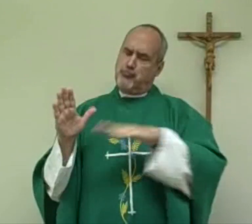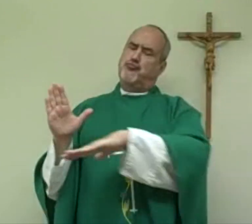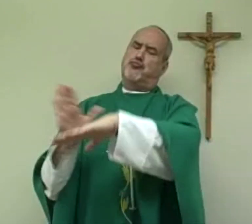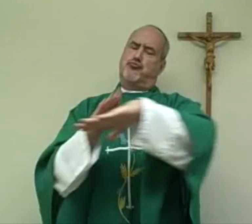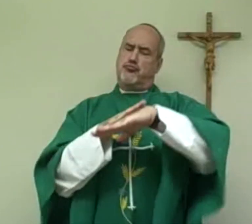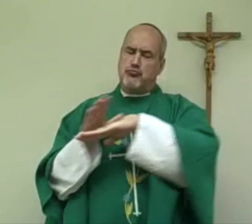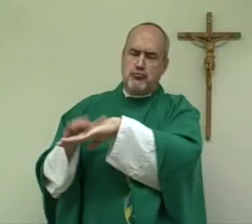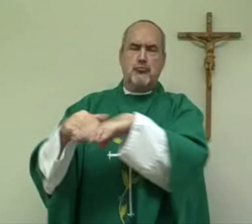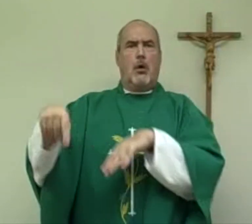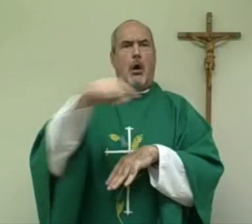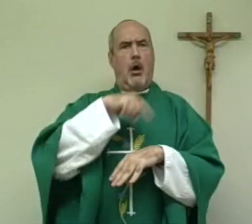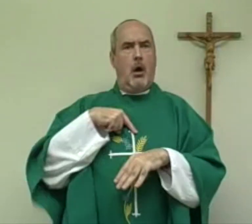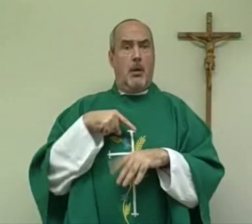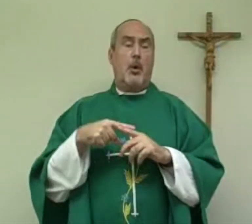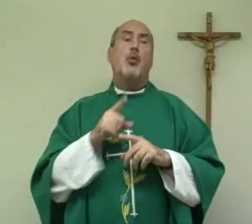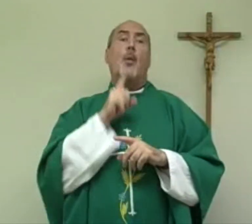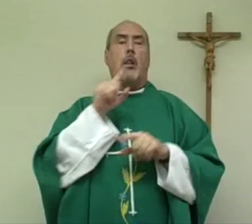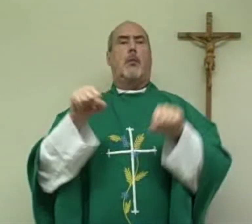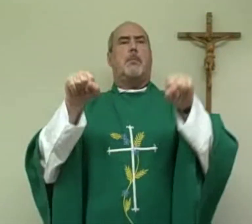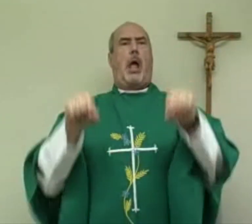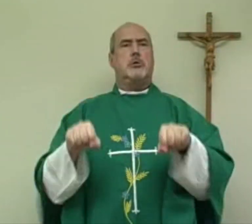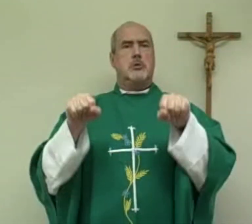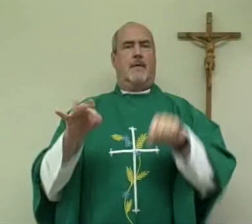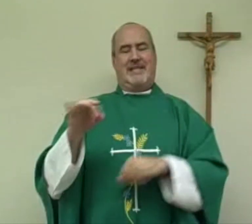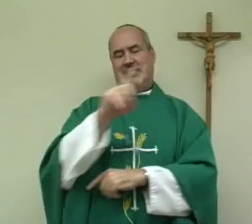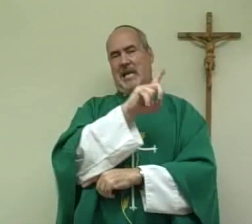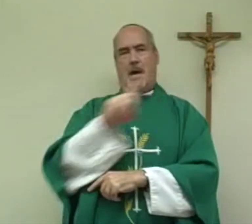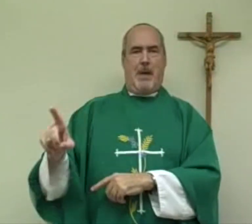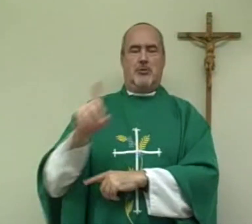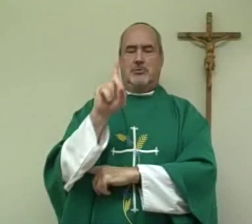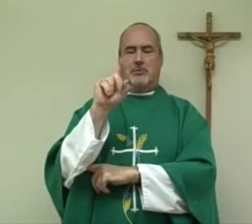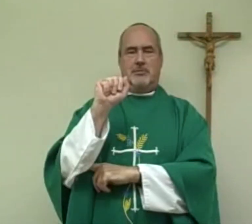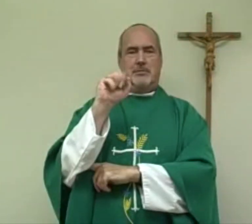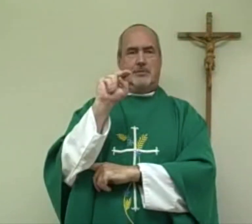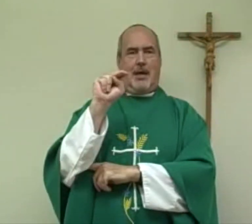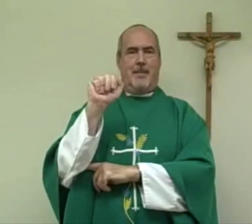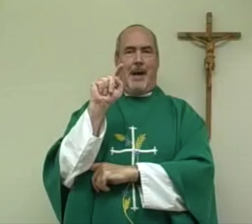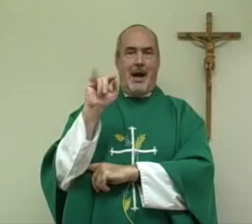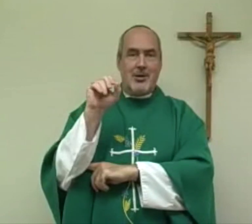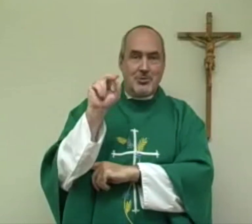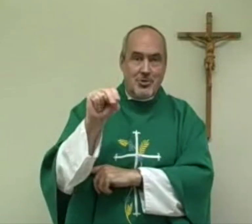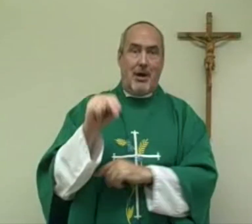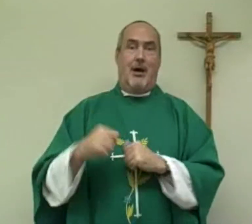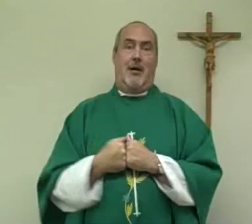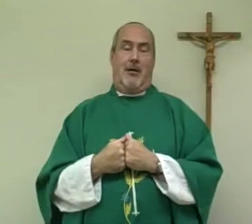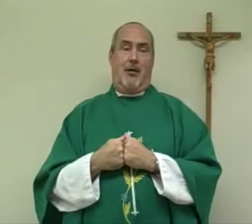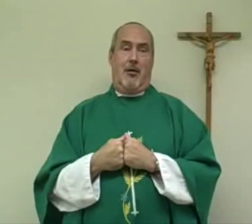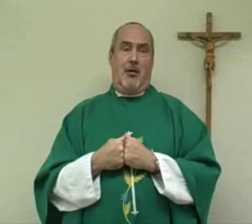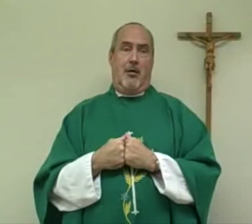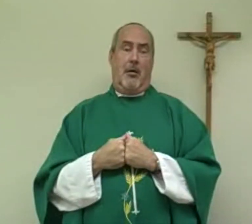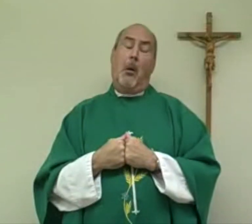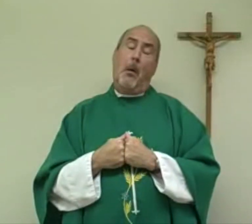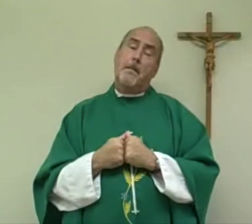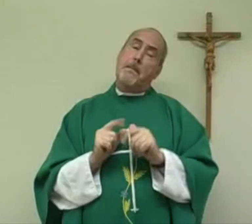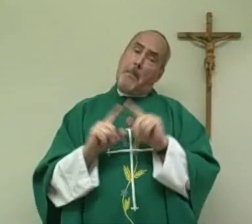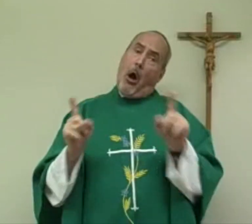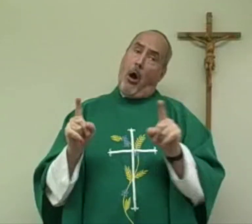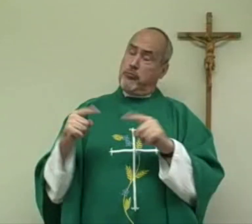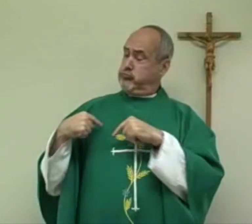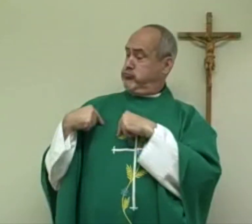Yes, Jesus already did tell us that it is possible that some will experience